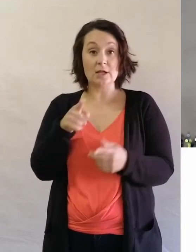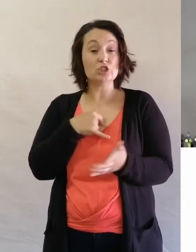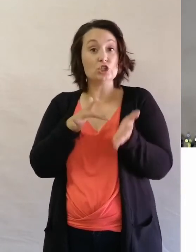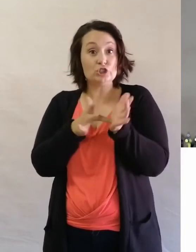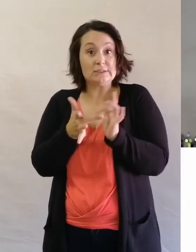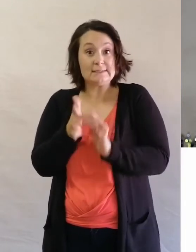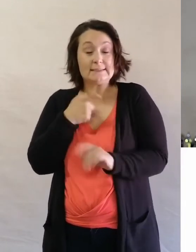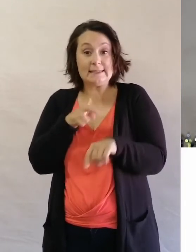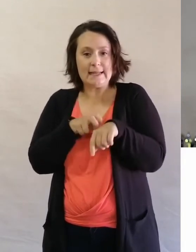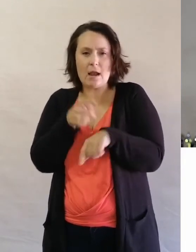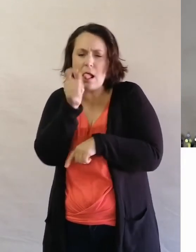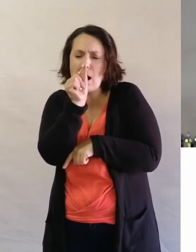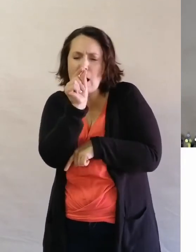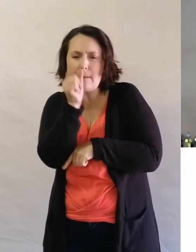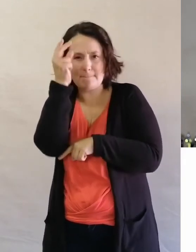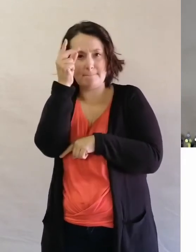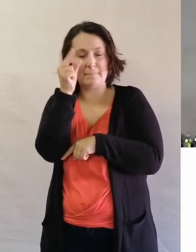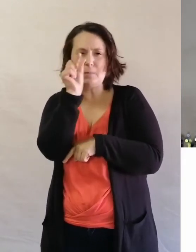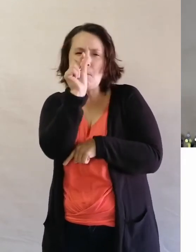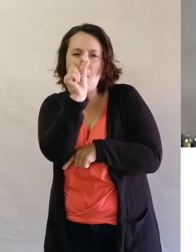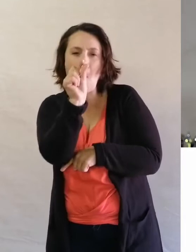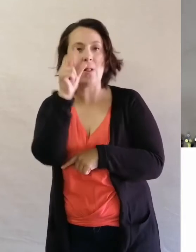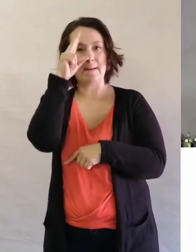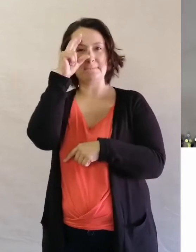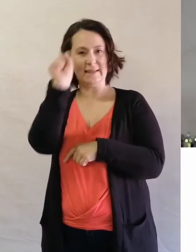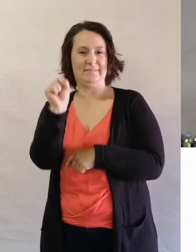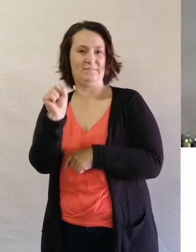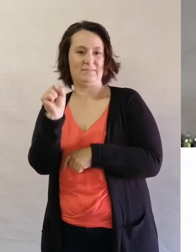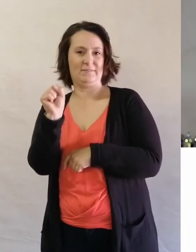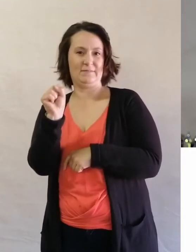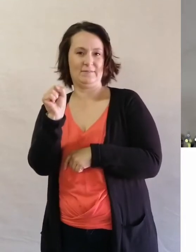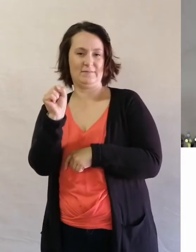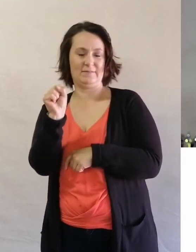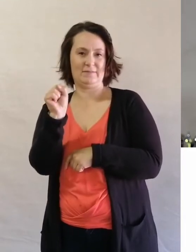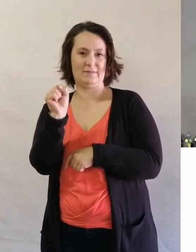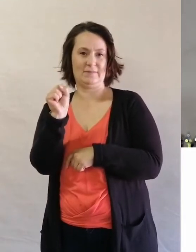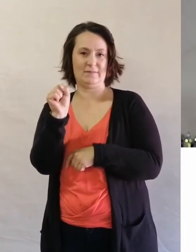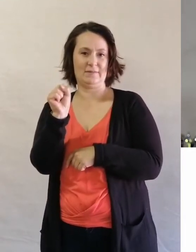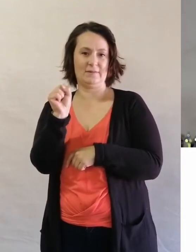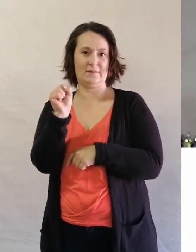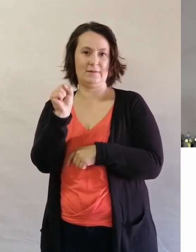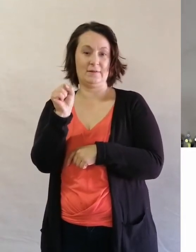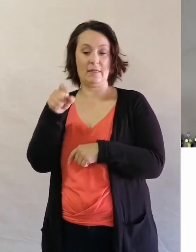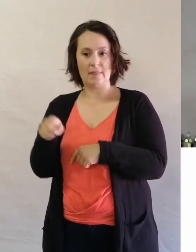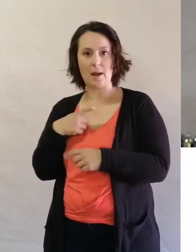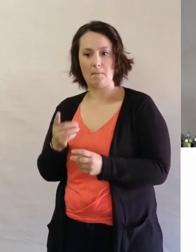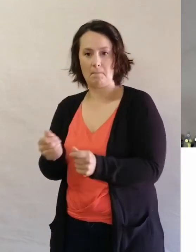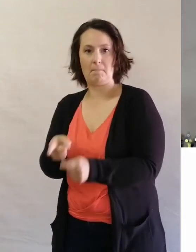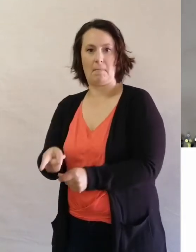I just needed a little bit of belief. I just needed a mustard seed. I just needed a thought of belief. And boom, the